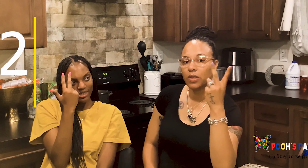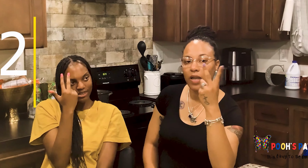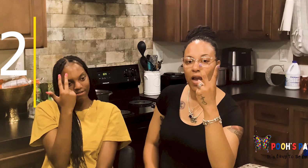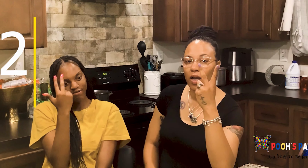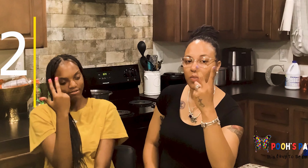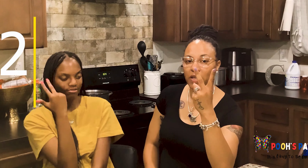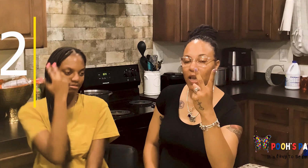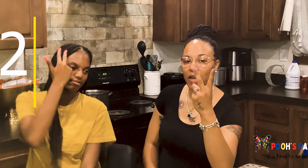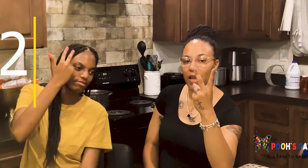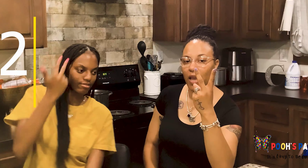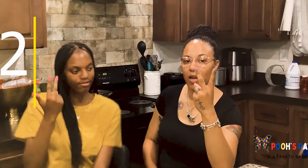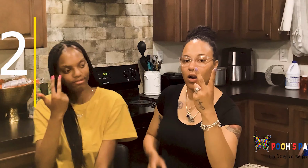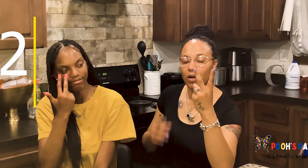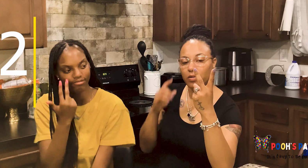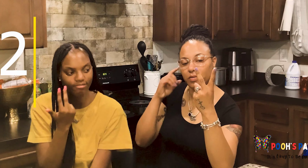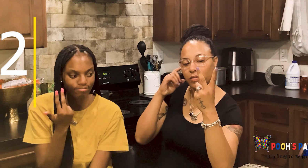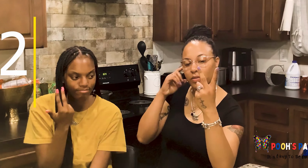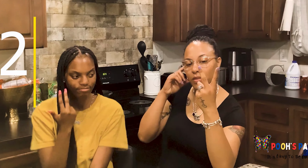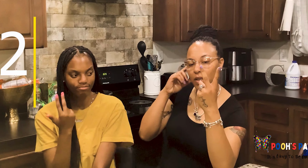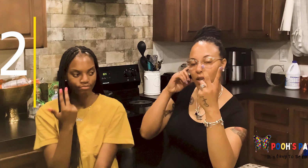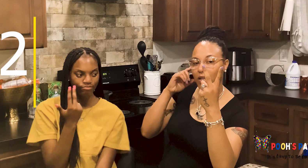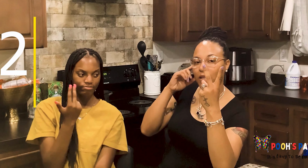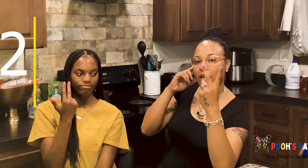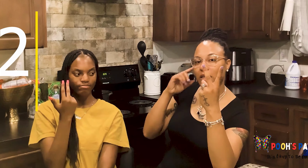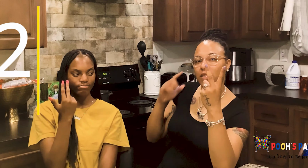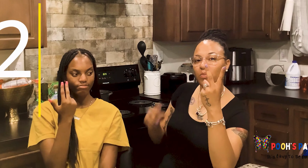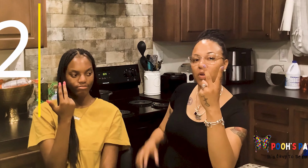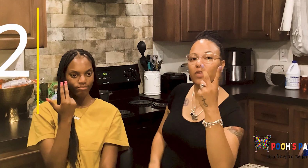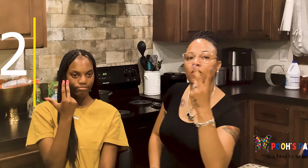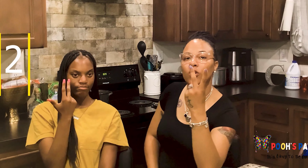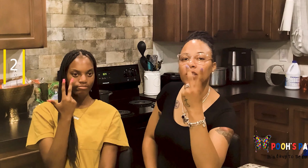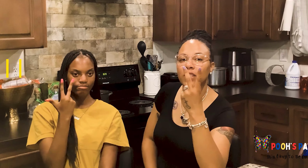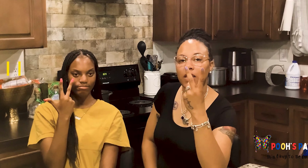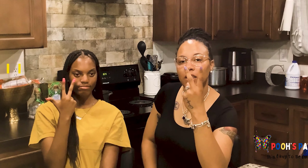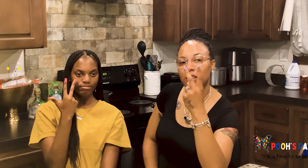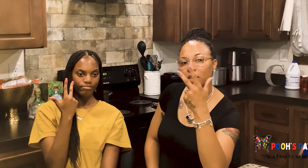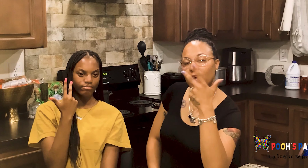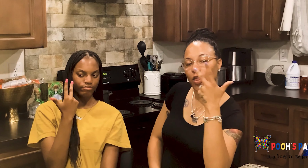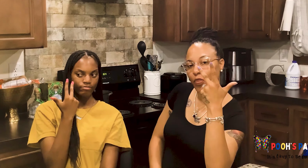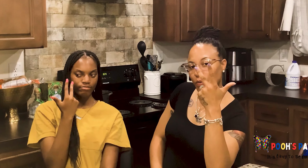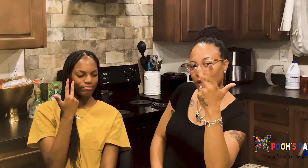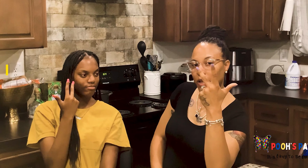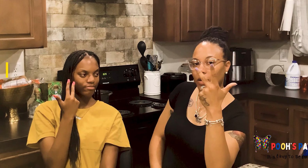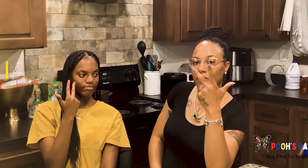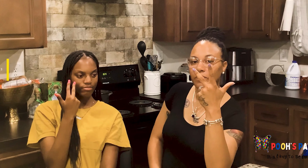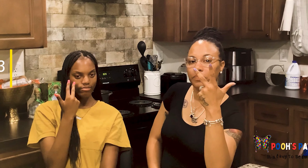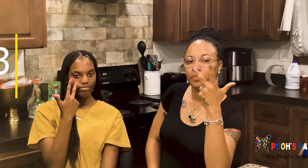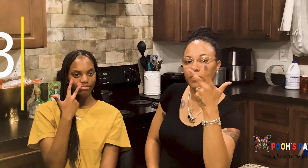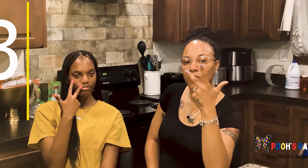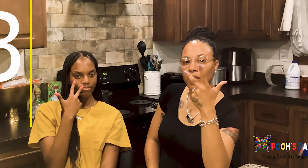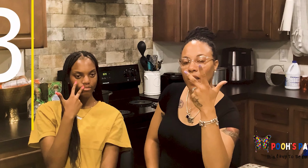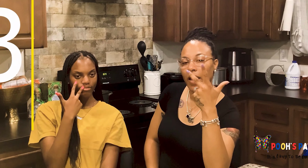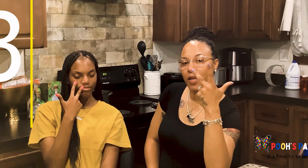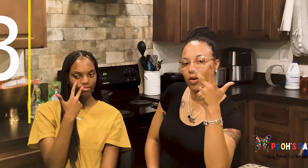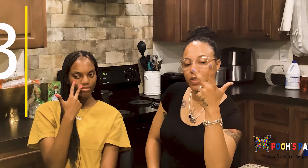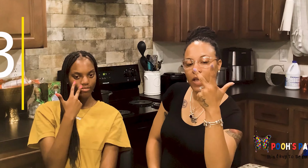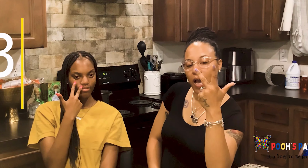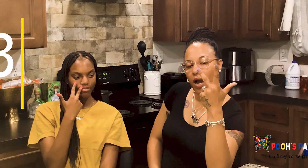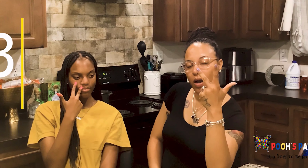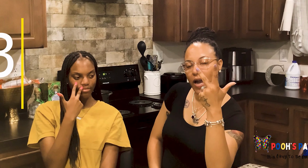not complicated at all. The next number, of course, is 3. And notice how I